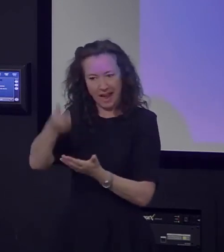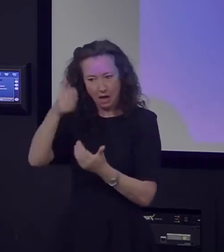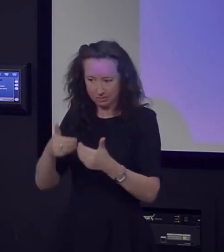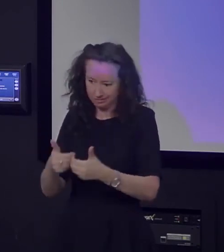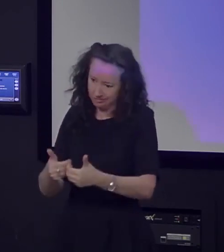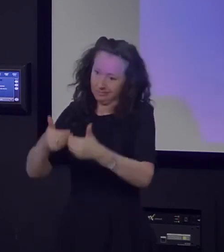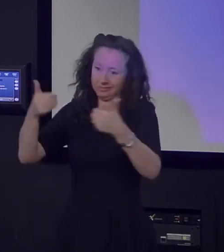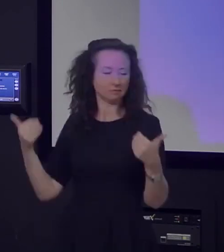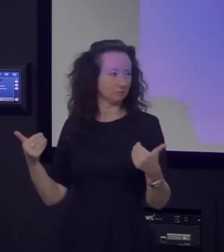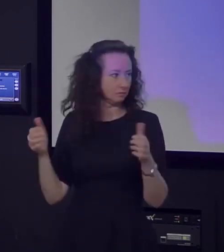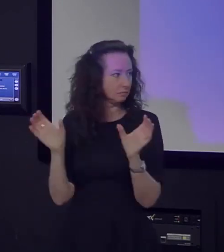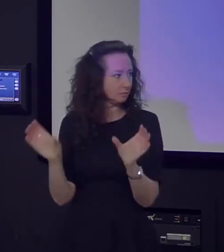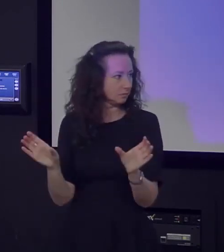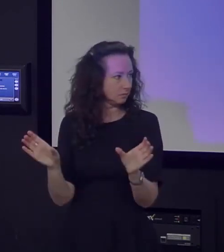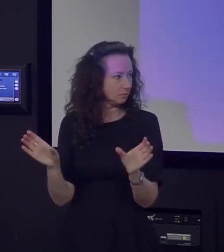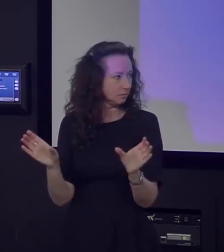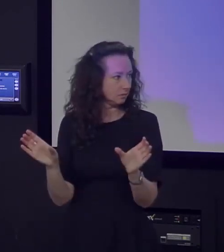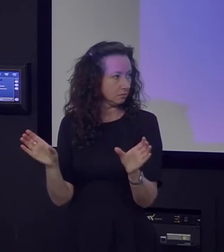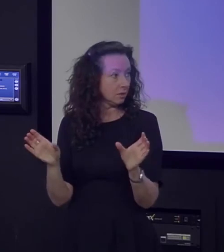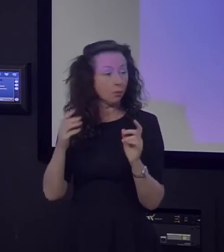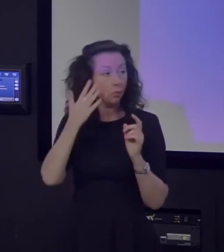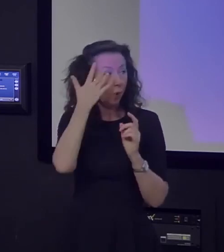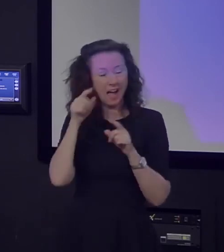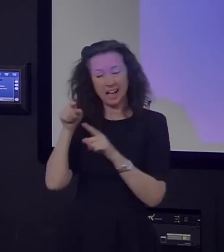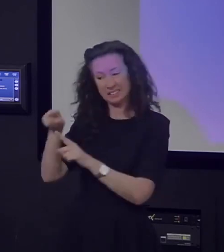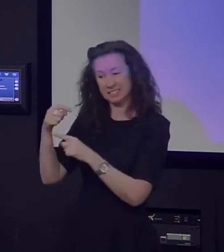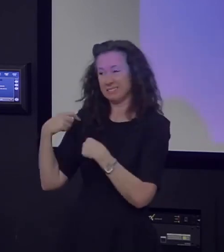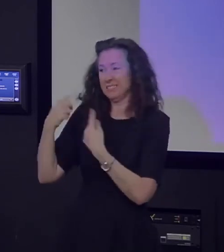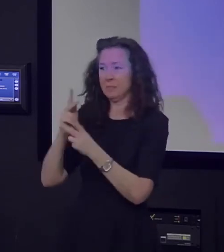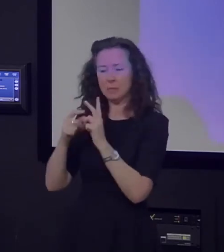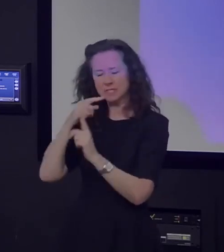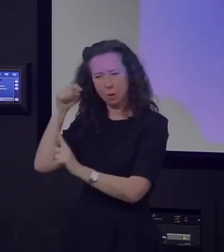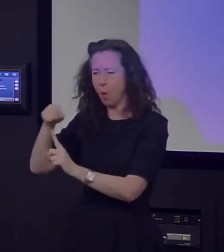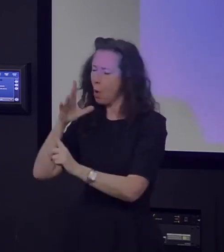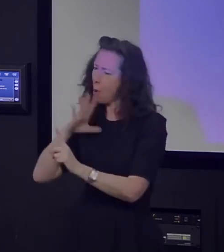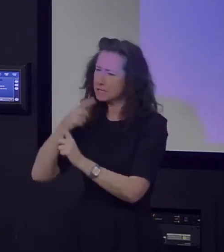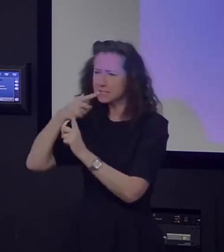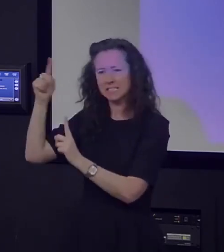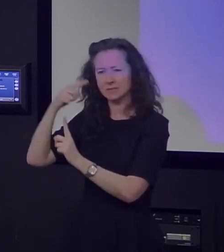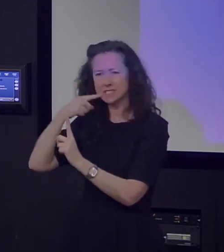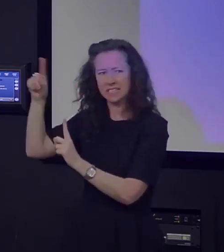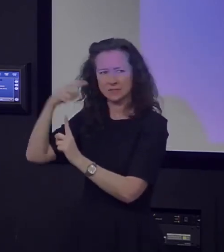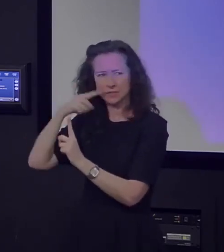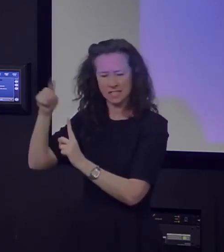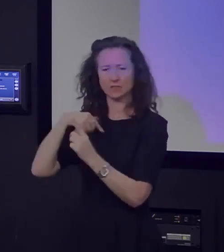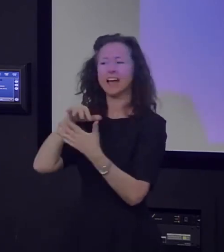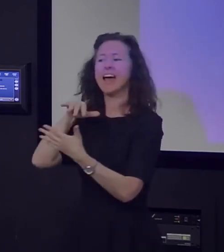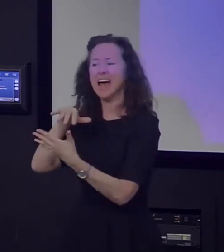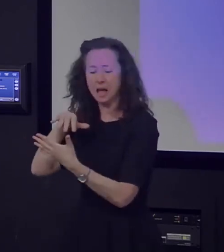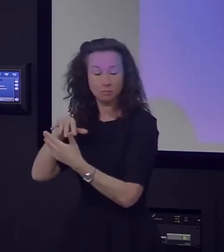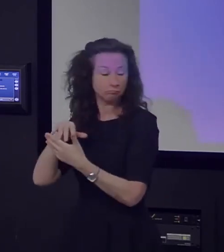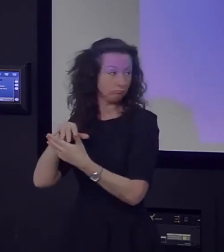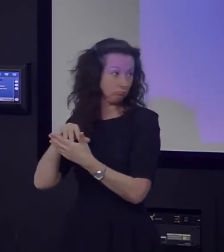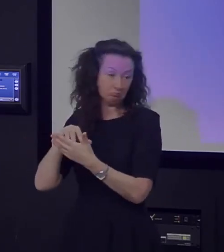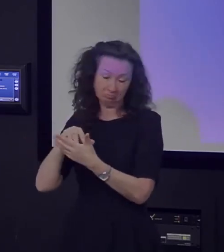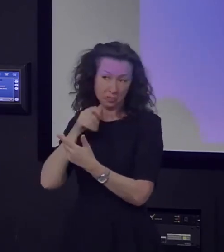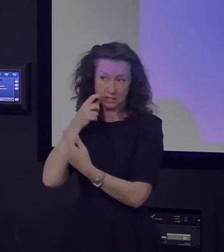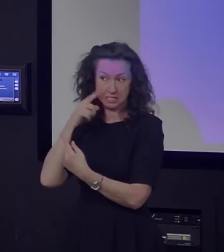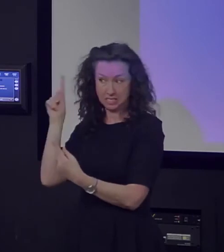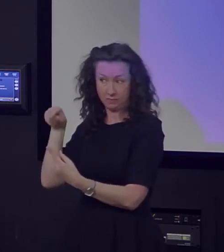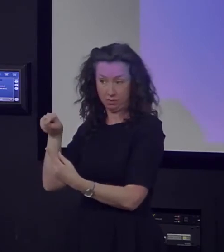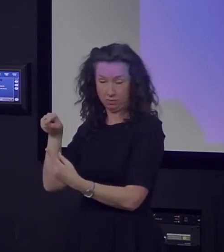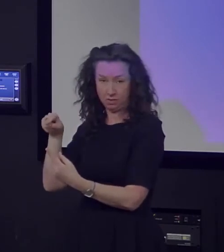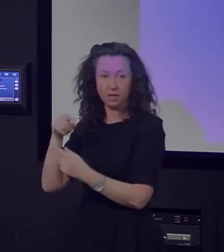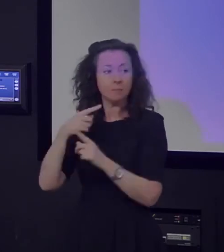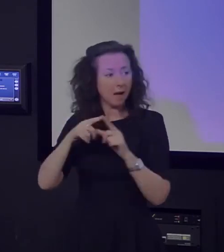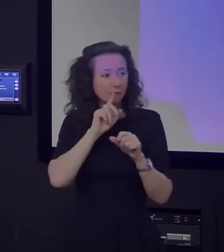them, which is claimed to be extremely effective, is really not so effective. But I think in any realistic teaching context, we're going to have a mix of